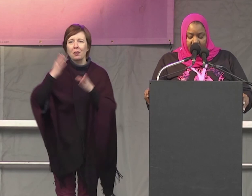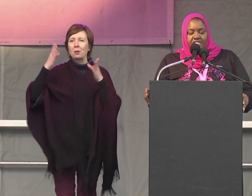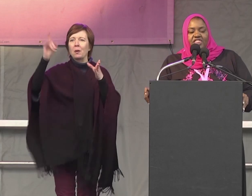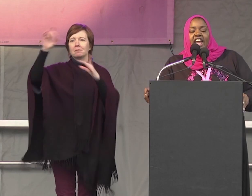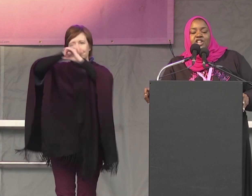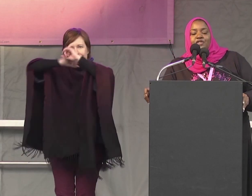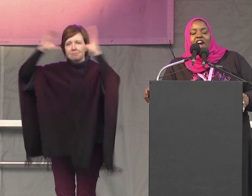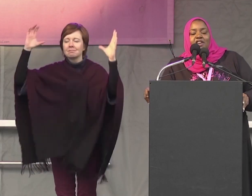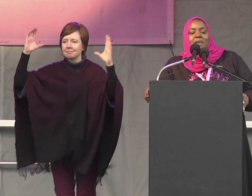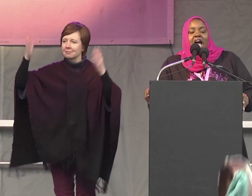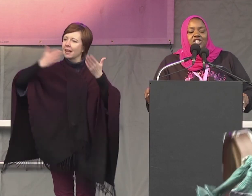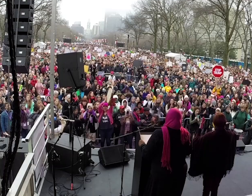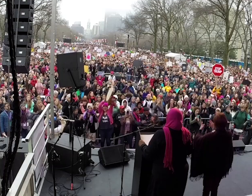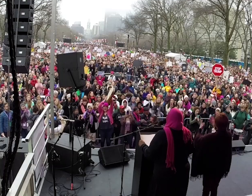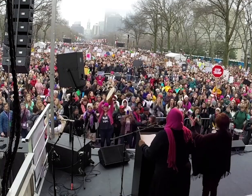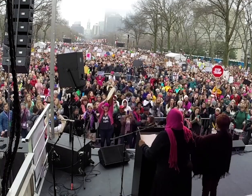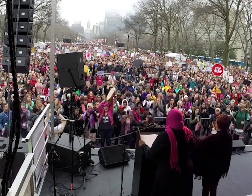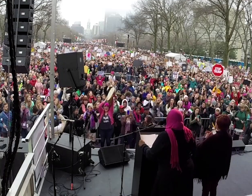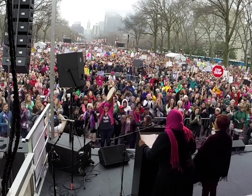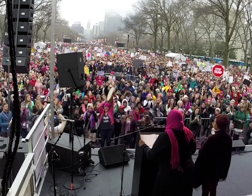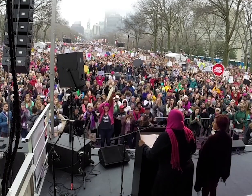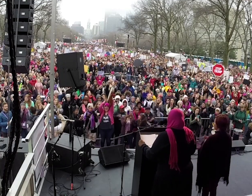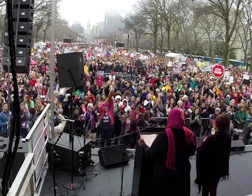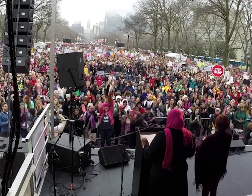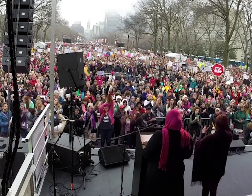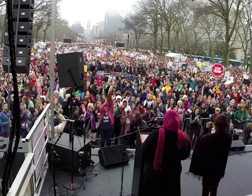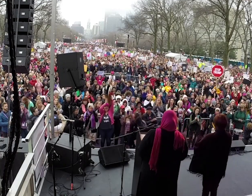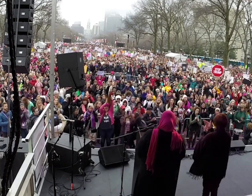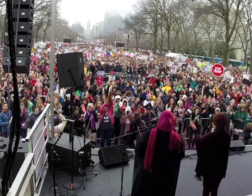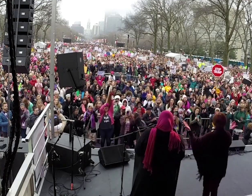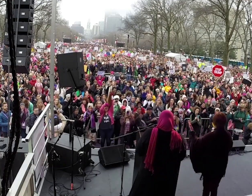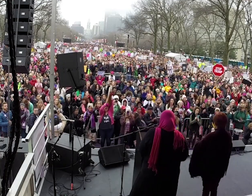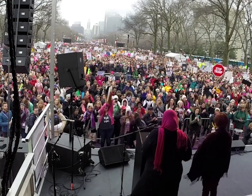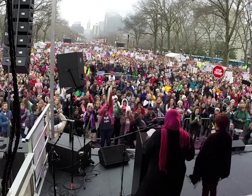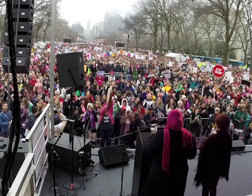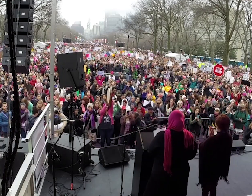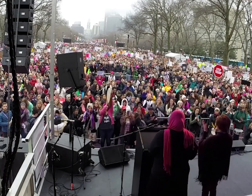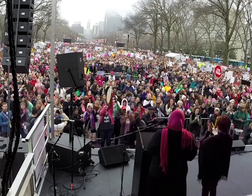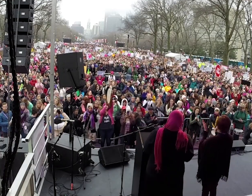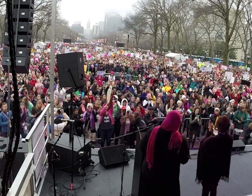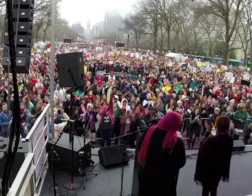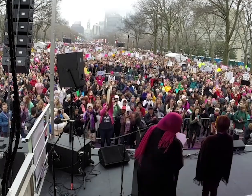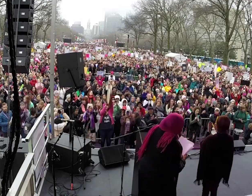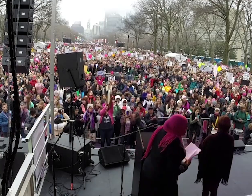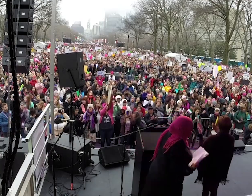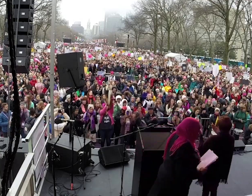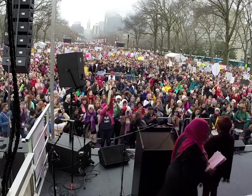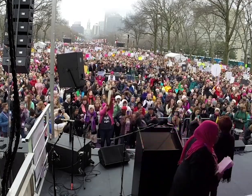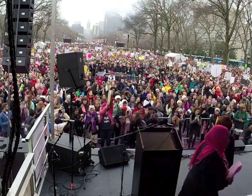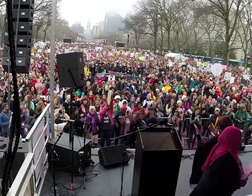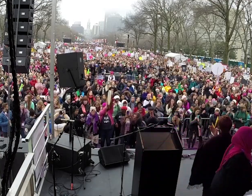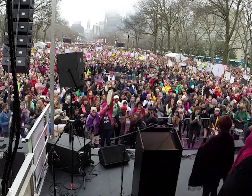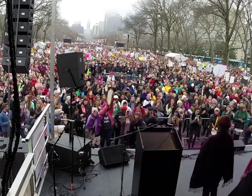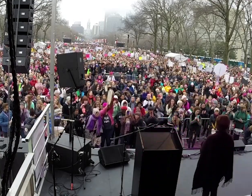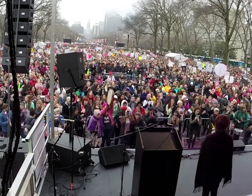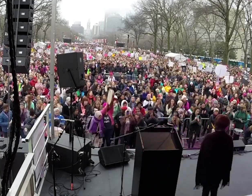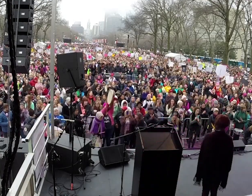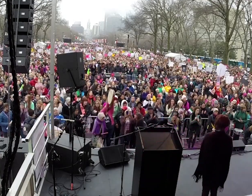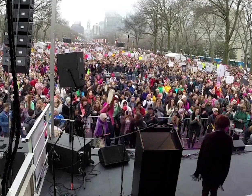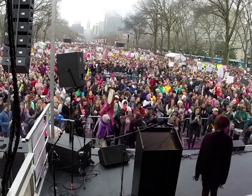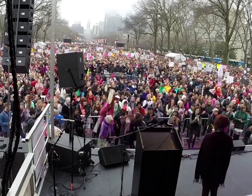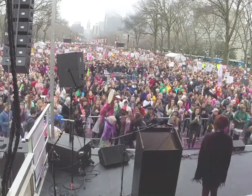be. Thank you very much, and God bless you. Thank you, Miss Salima.